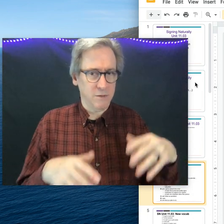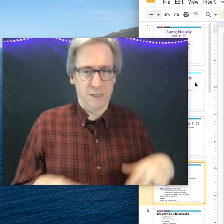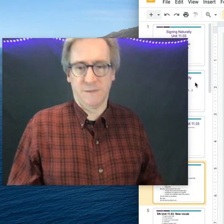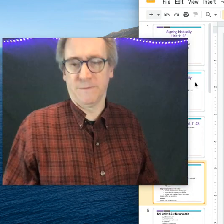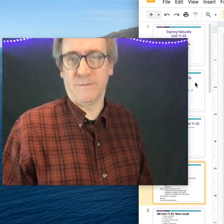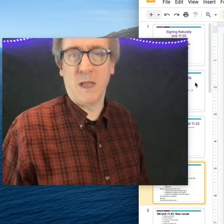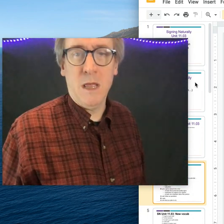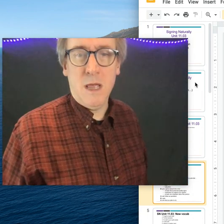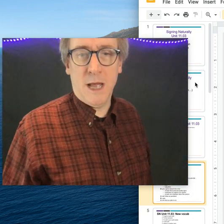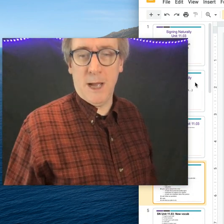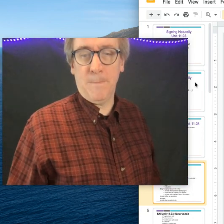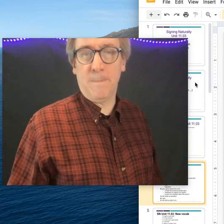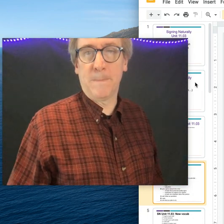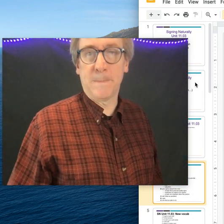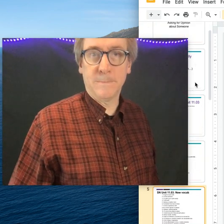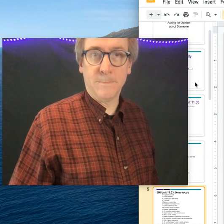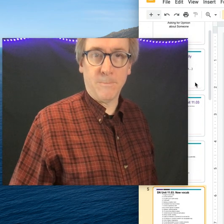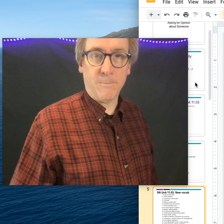kind of do this.